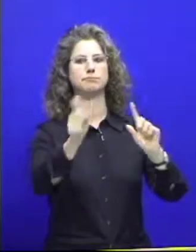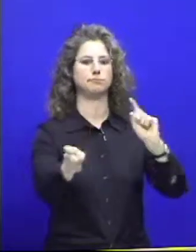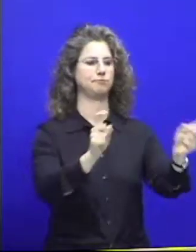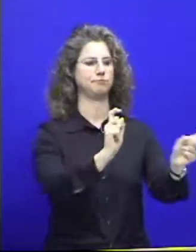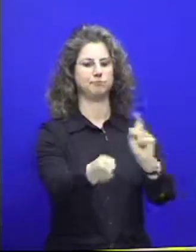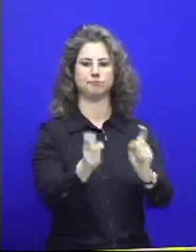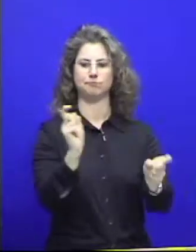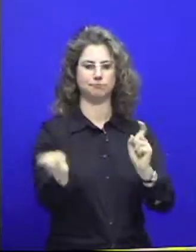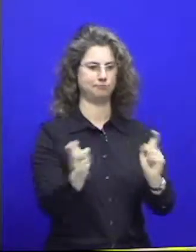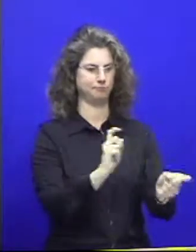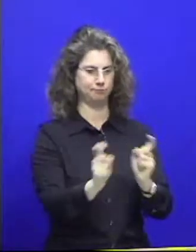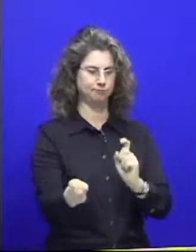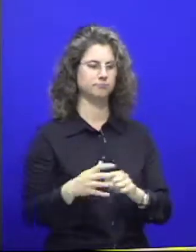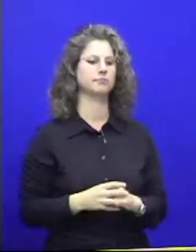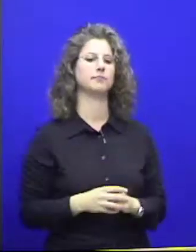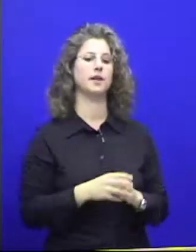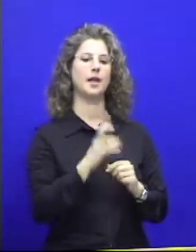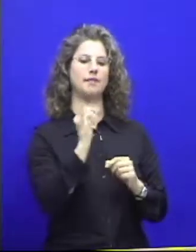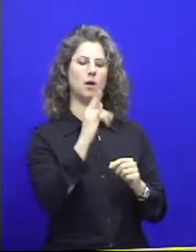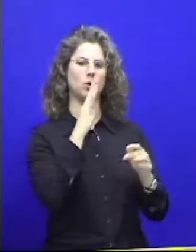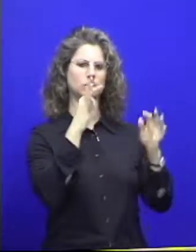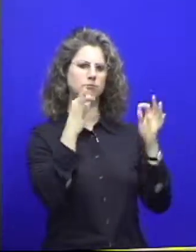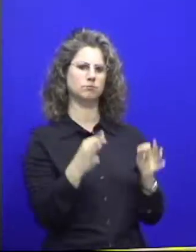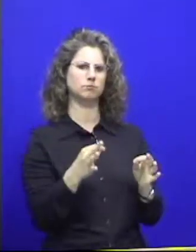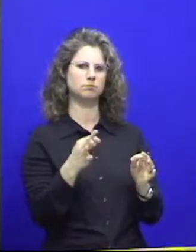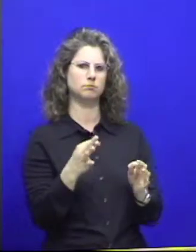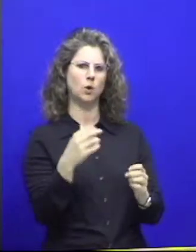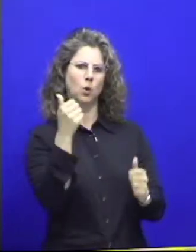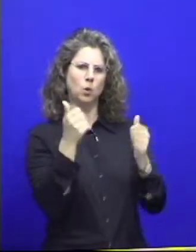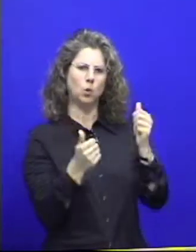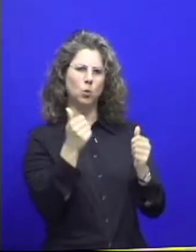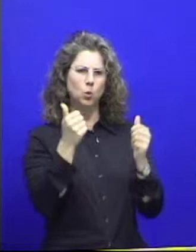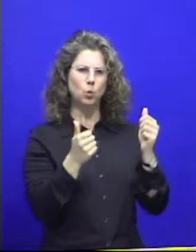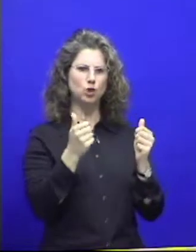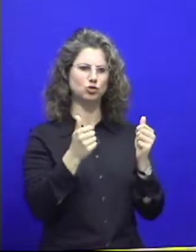that determines which packet of